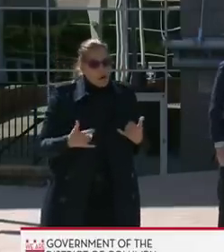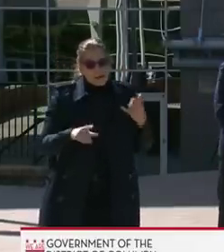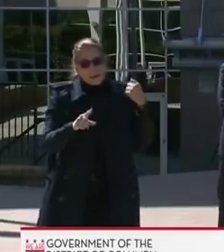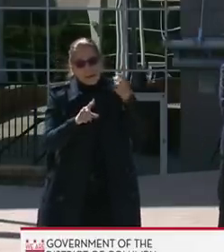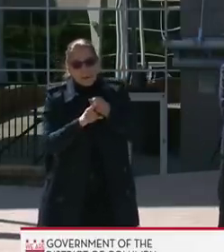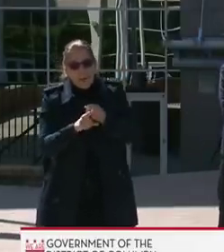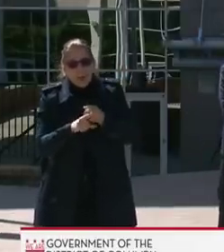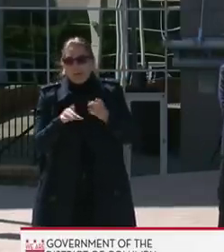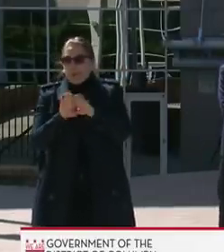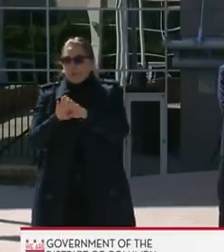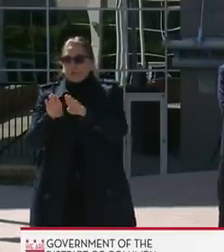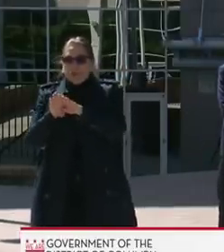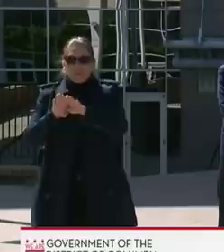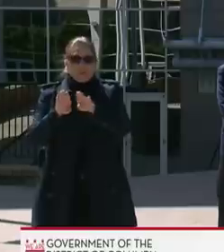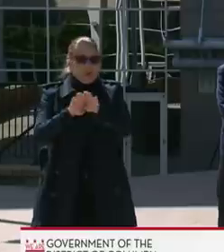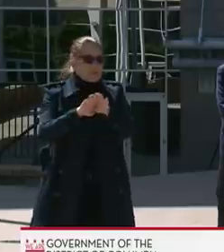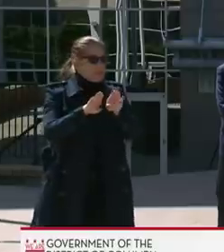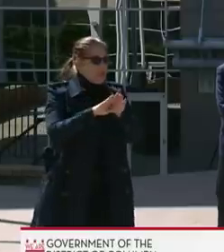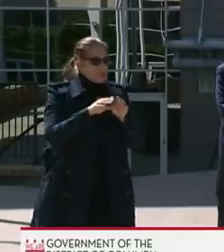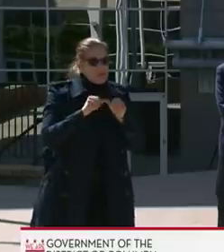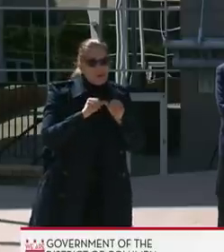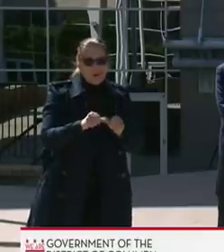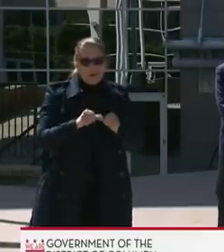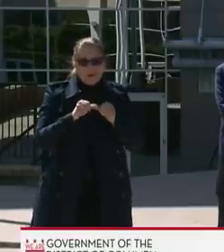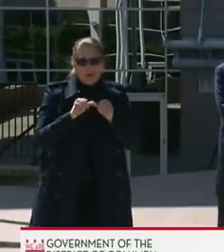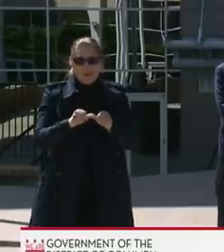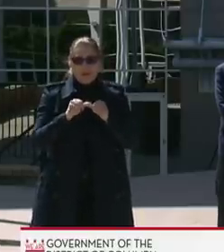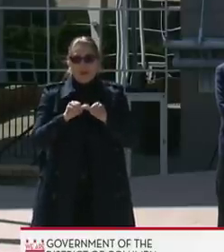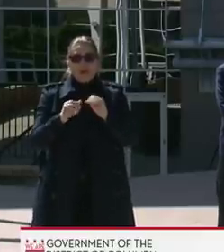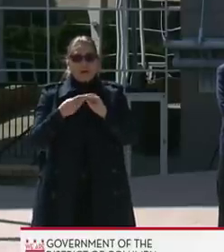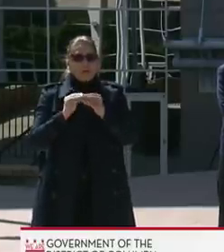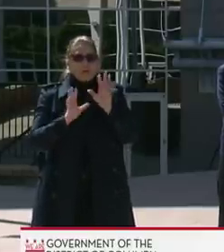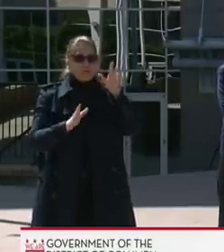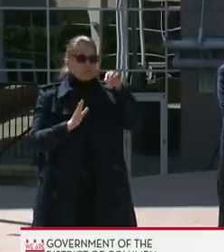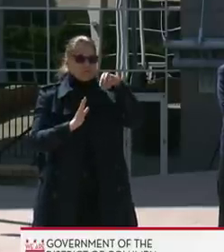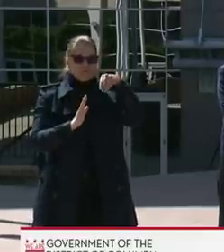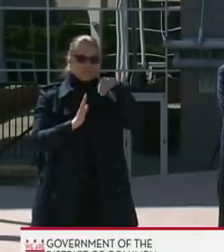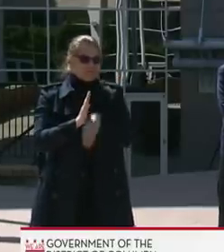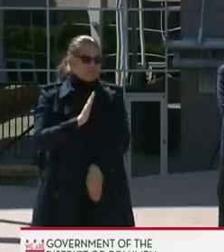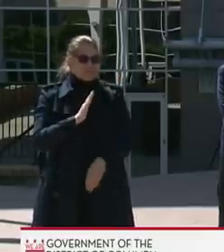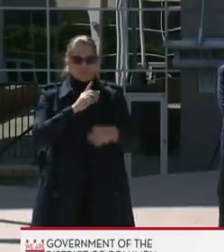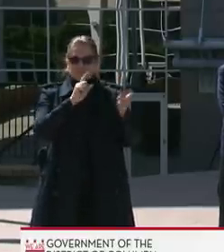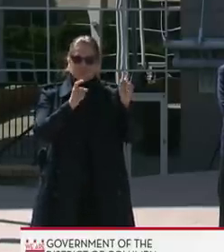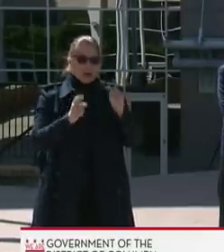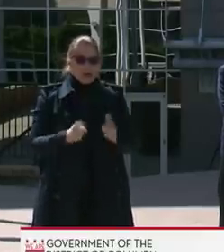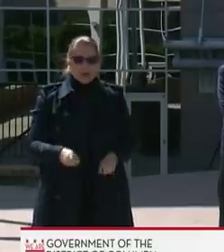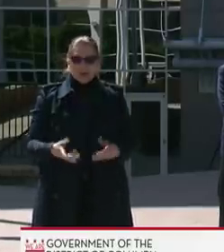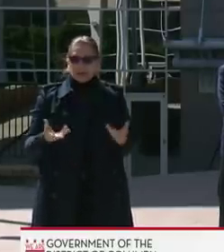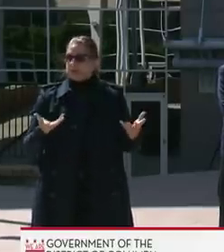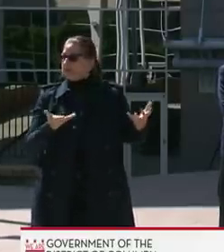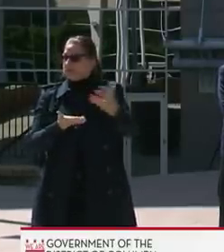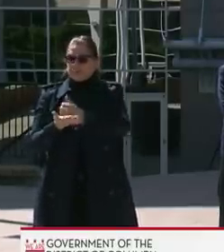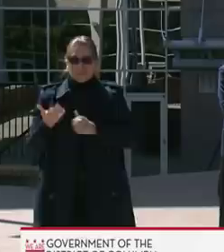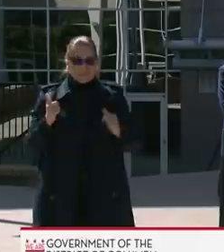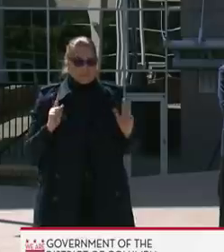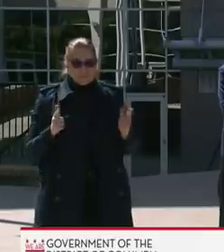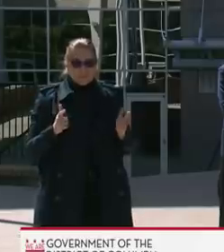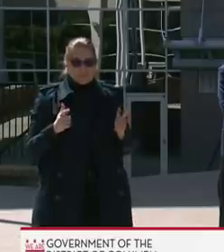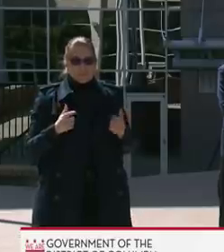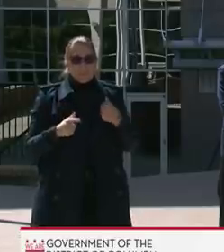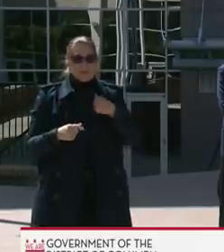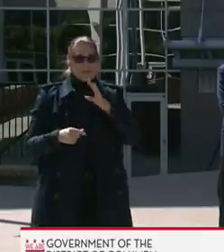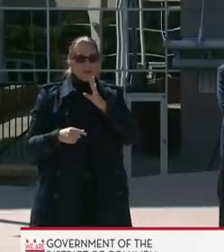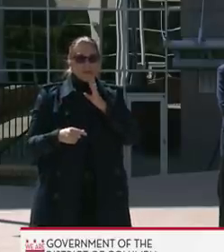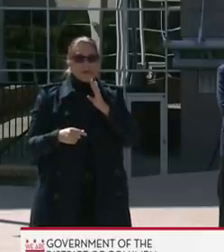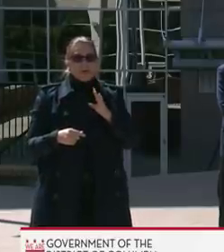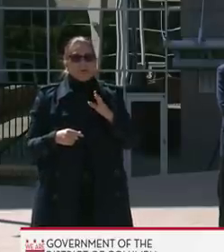the how long it's going to last, the numbers will continue to change. I talked to the 25 largest cities on almost every other day basis,